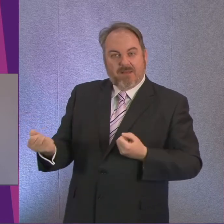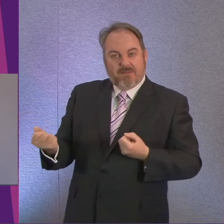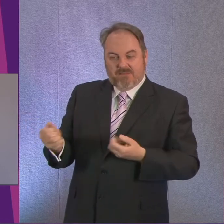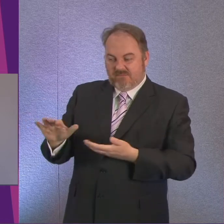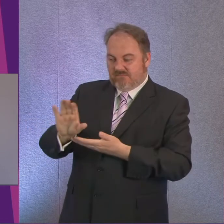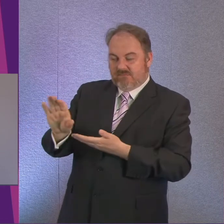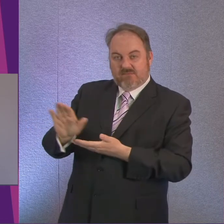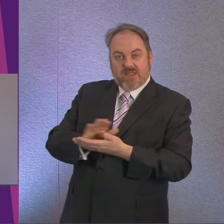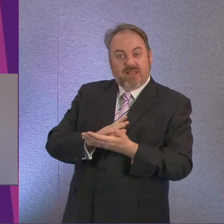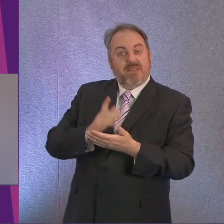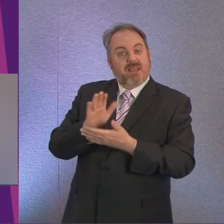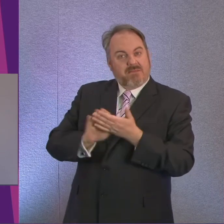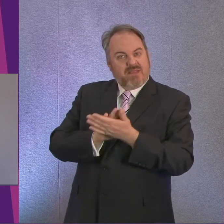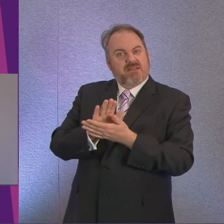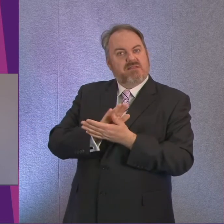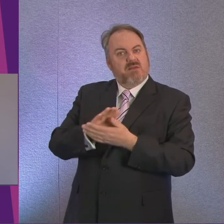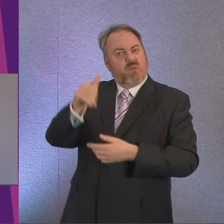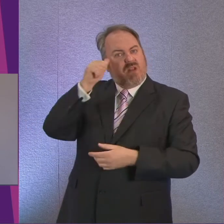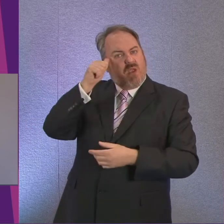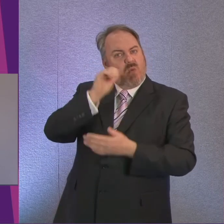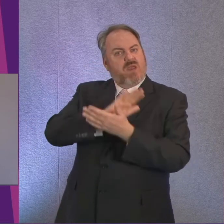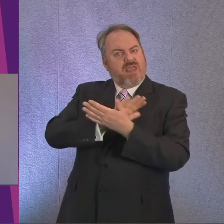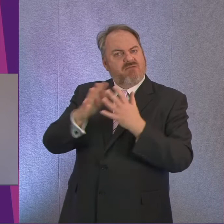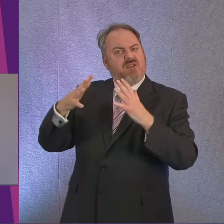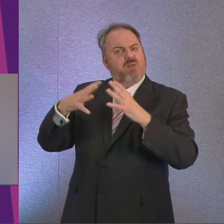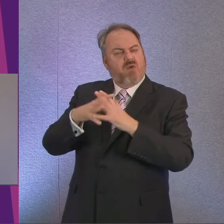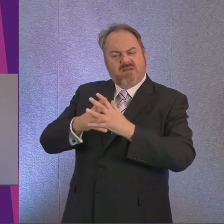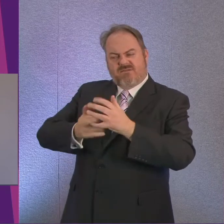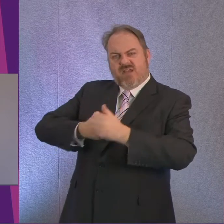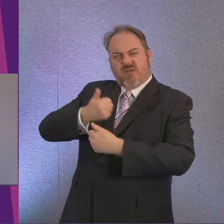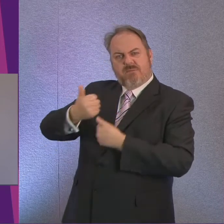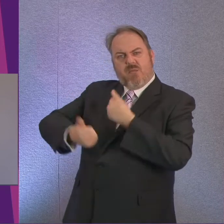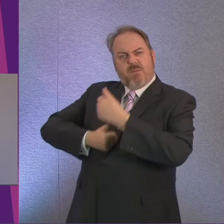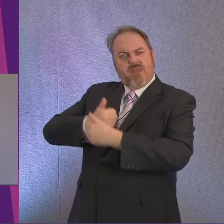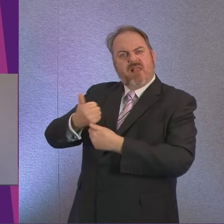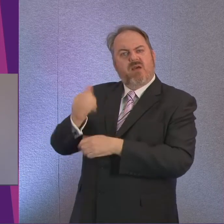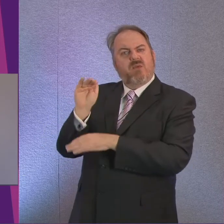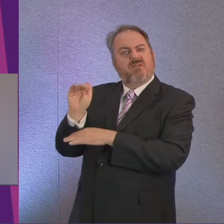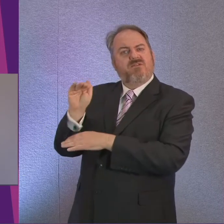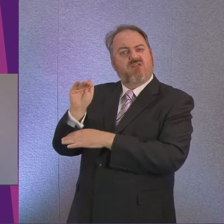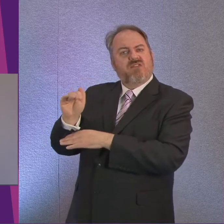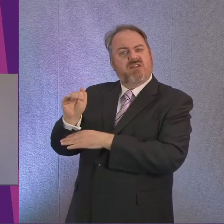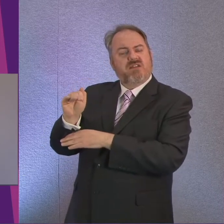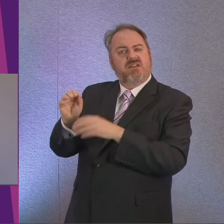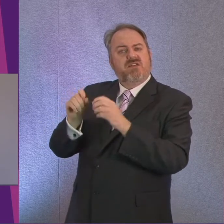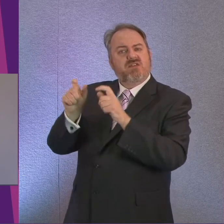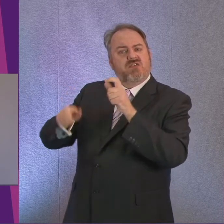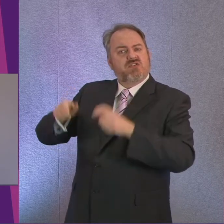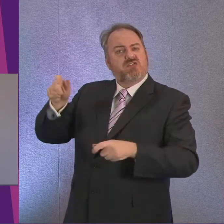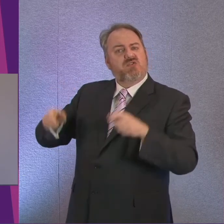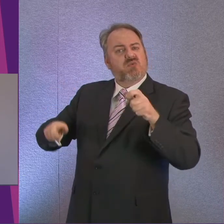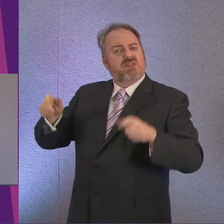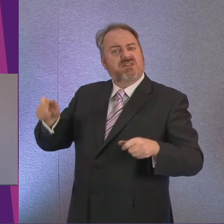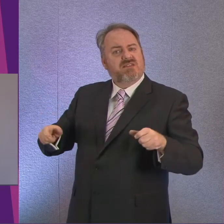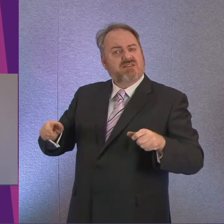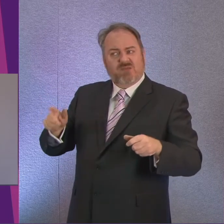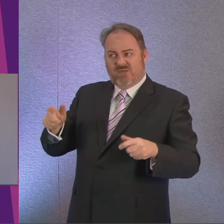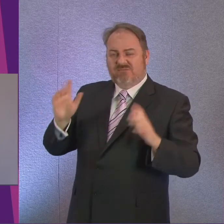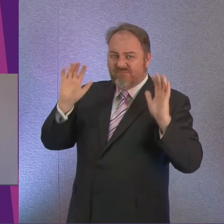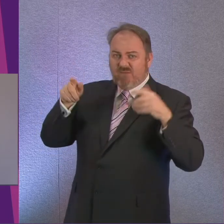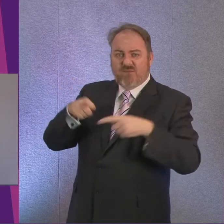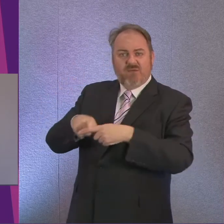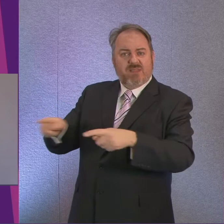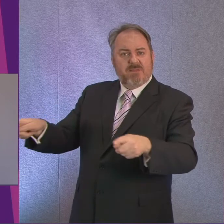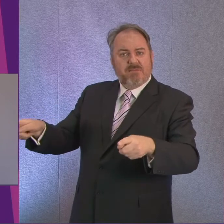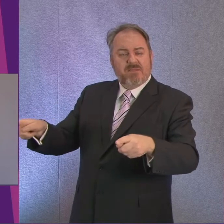particularly successful in attracting international students. So at the moment, we're working very closely with the Scottish Funding Council and